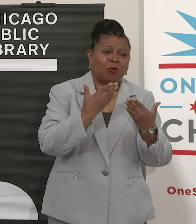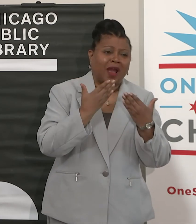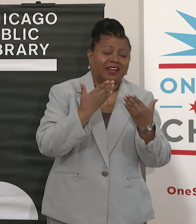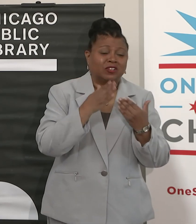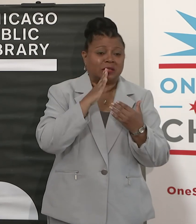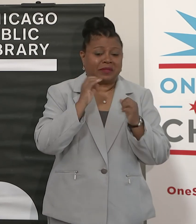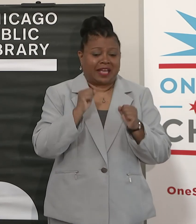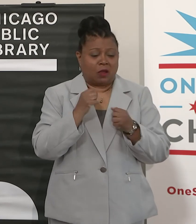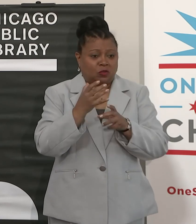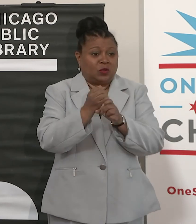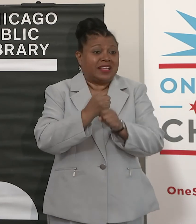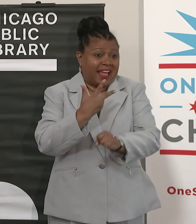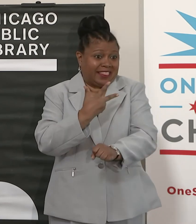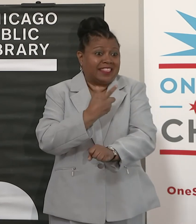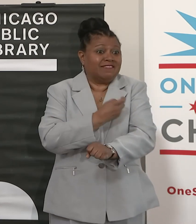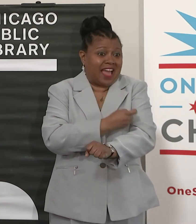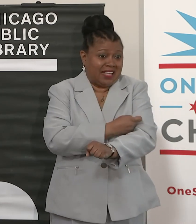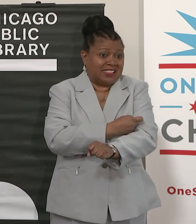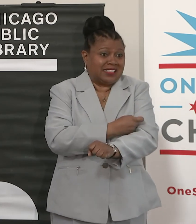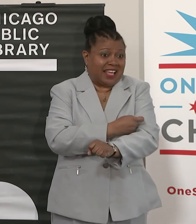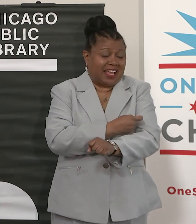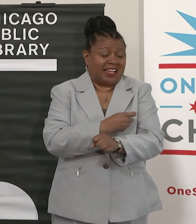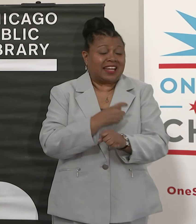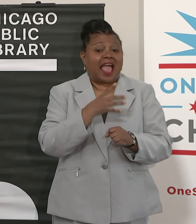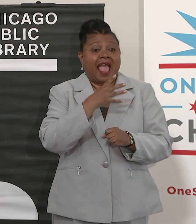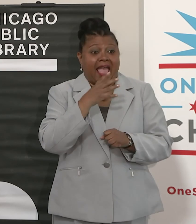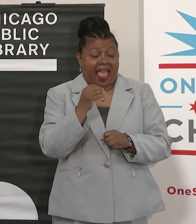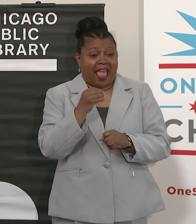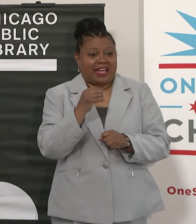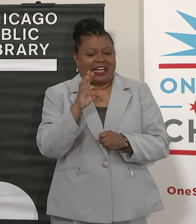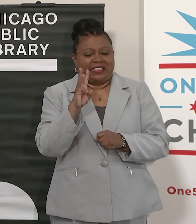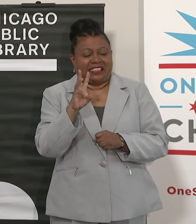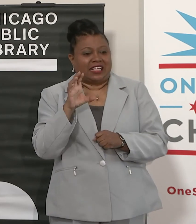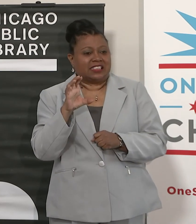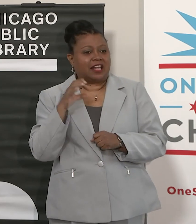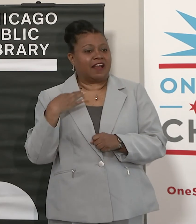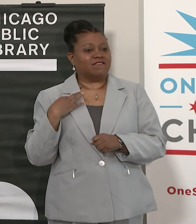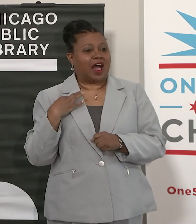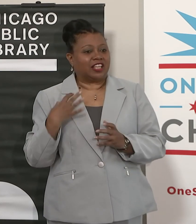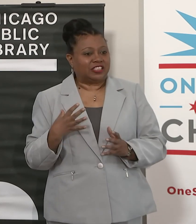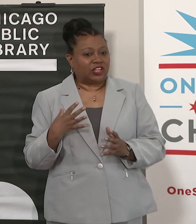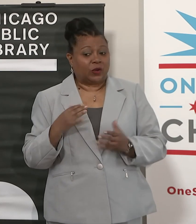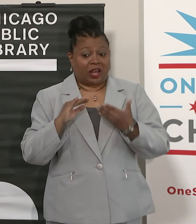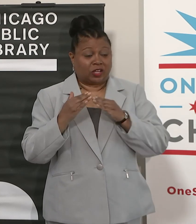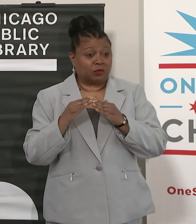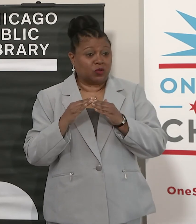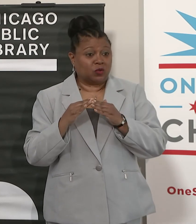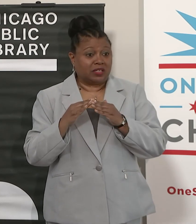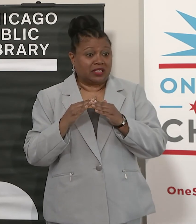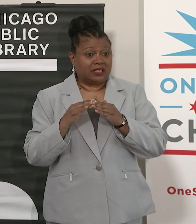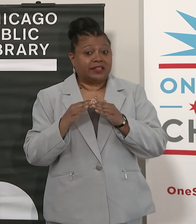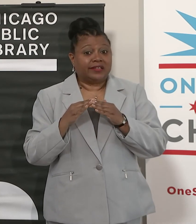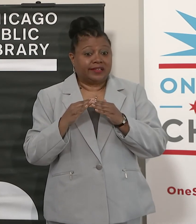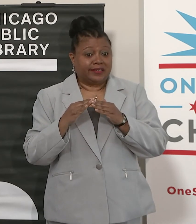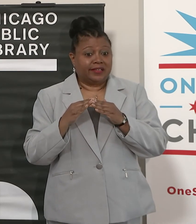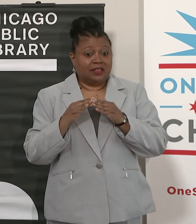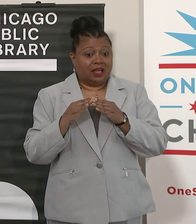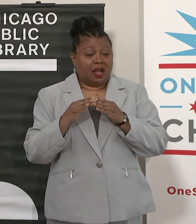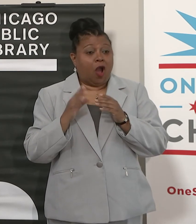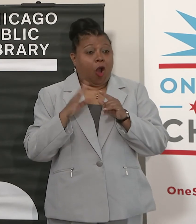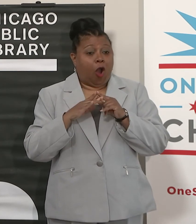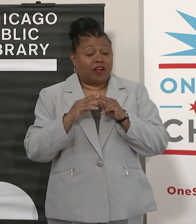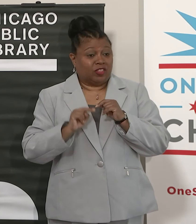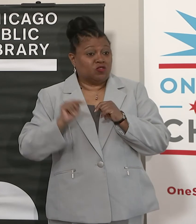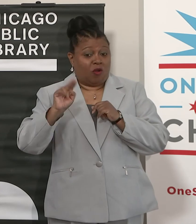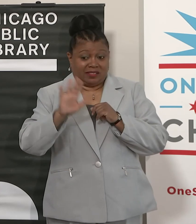to be able to get the vaccine. And 600 volunteers in a community, the Orthodox community on the